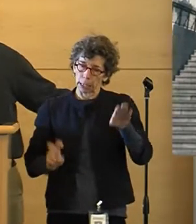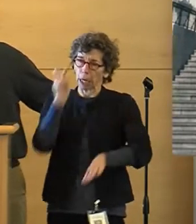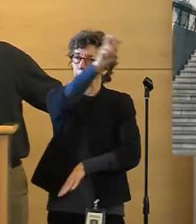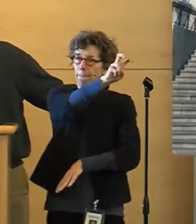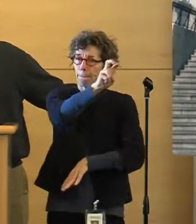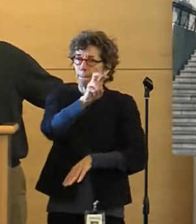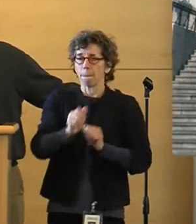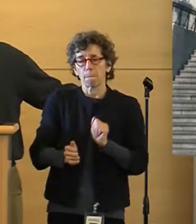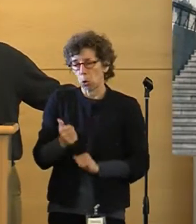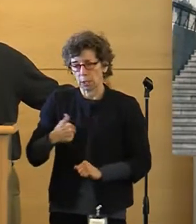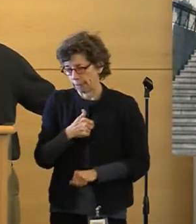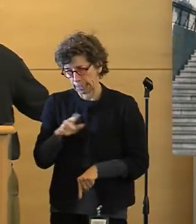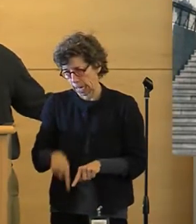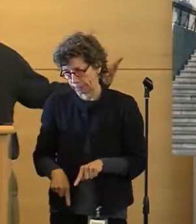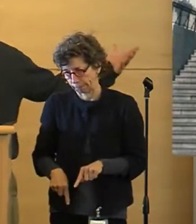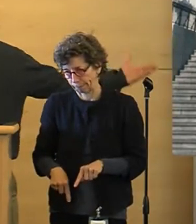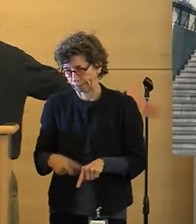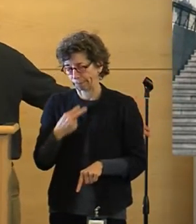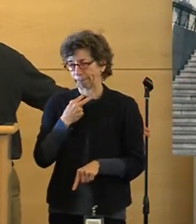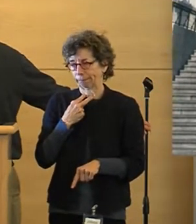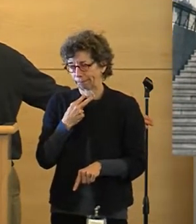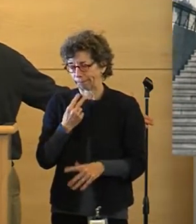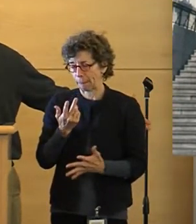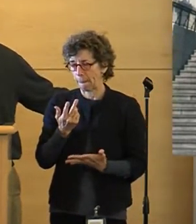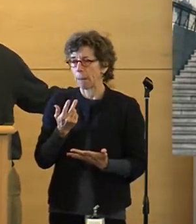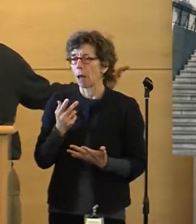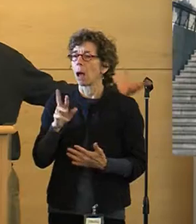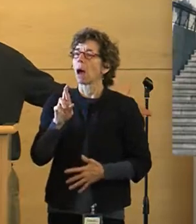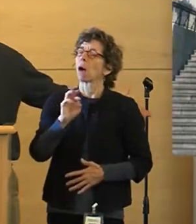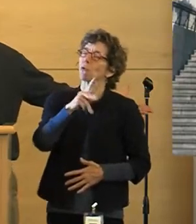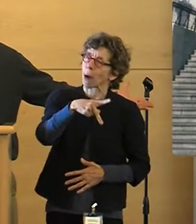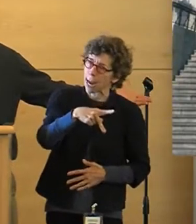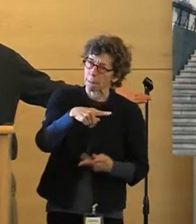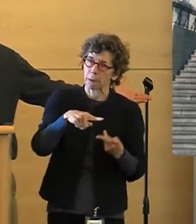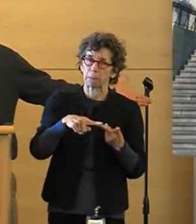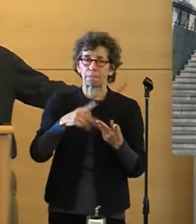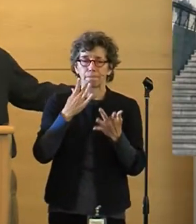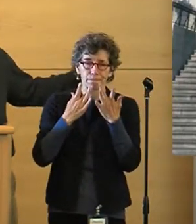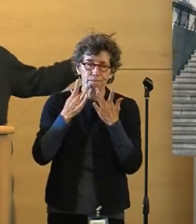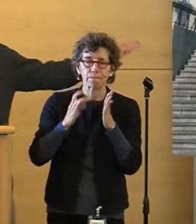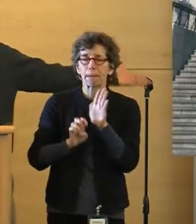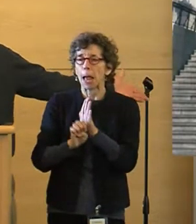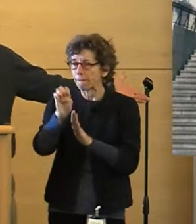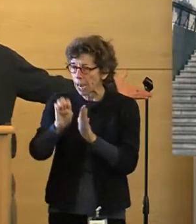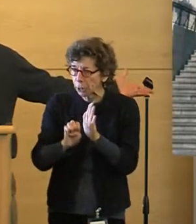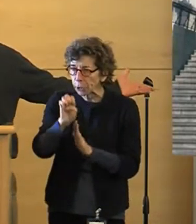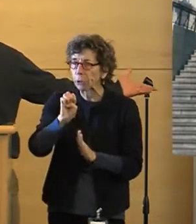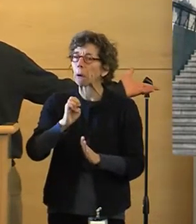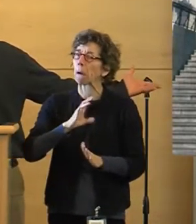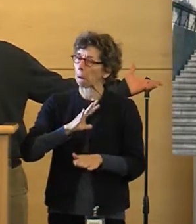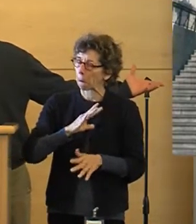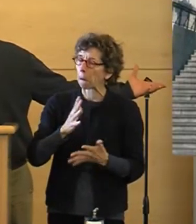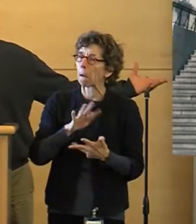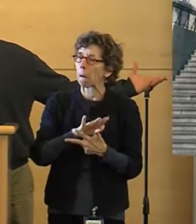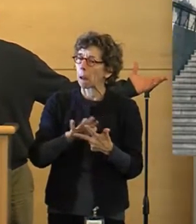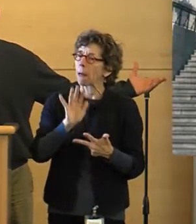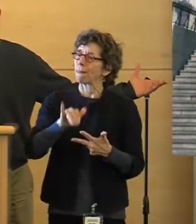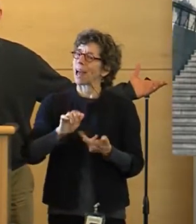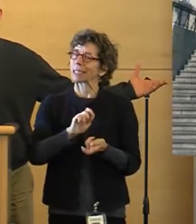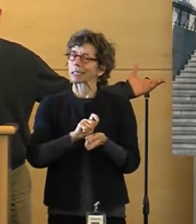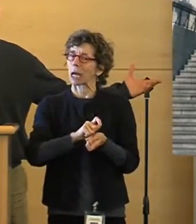price tag, but kind of a fun thing. But even if you had that wheelchair, so that might be where you as an individual, you could get up